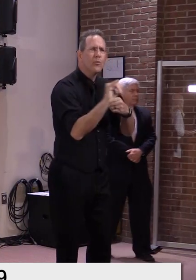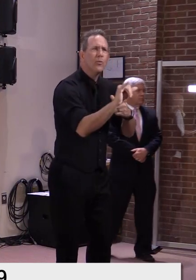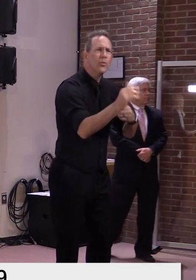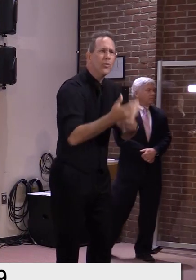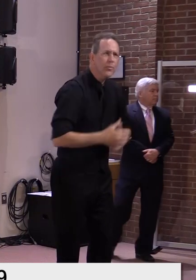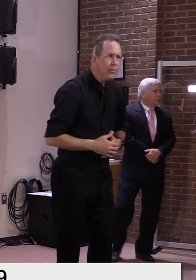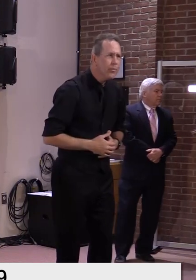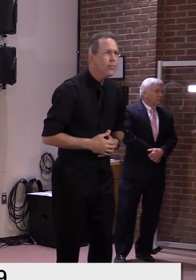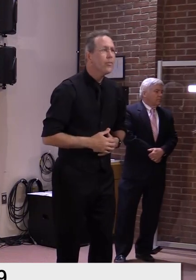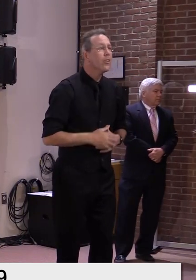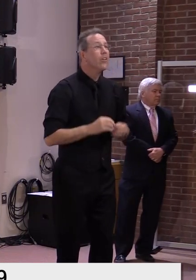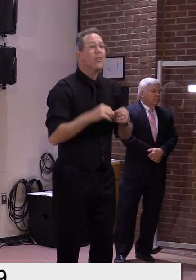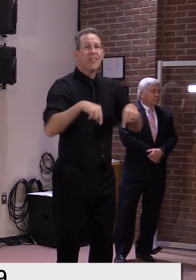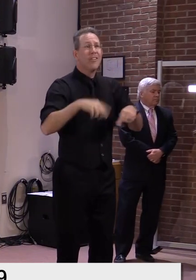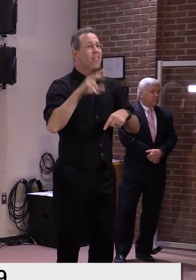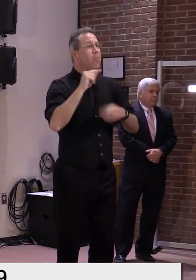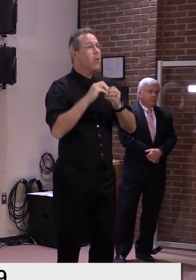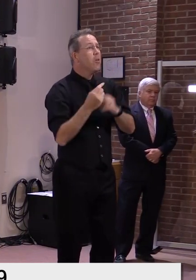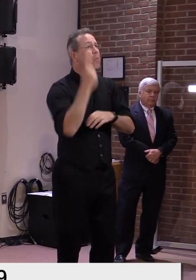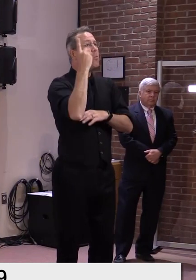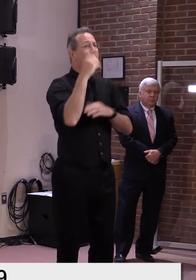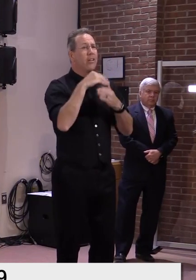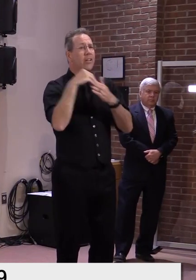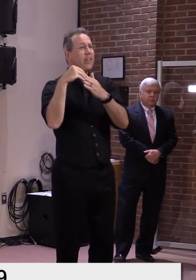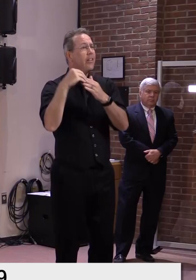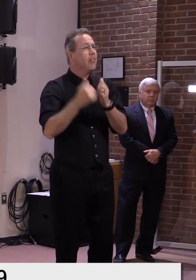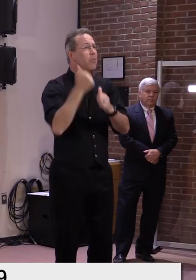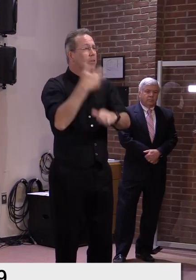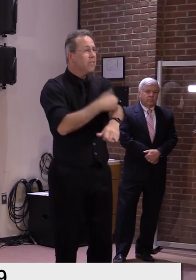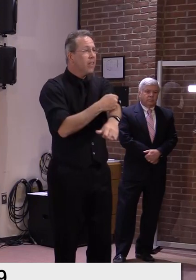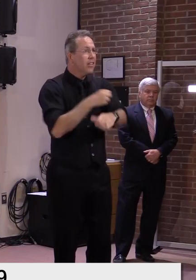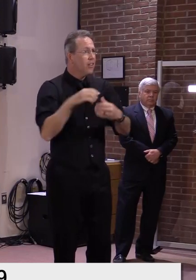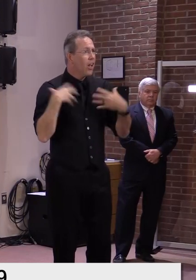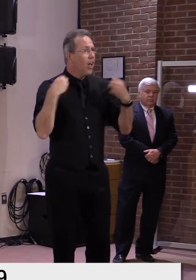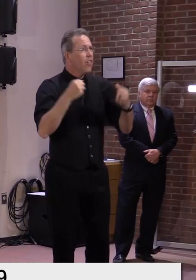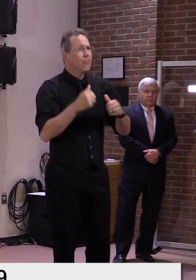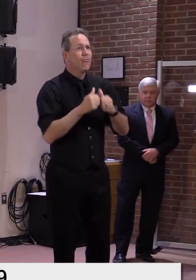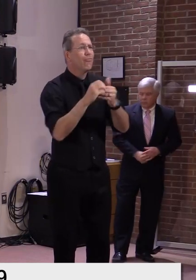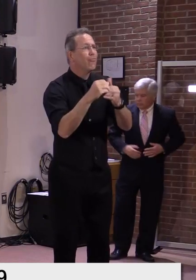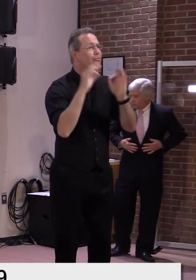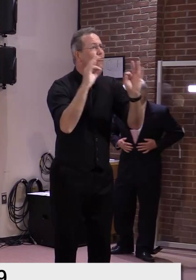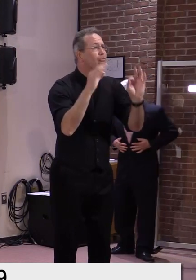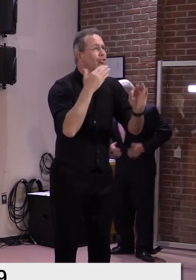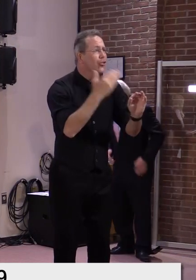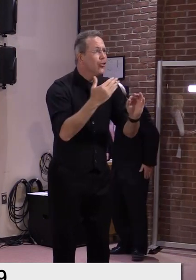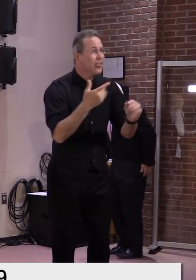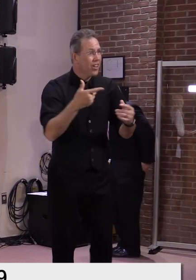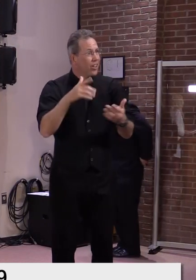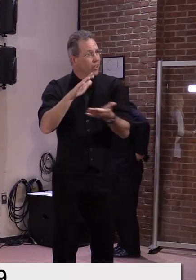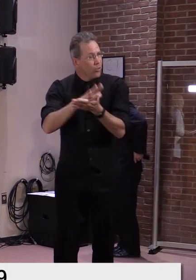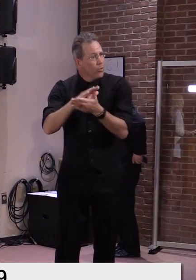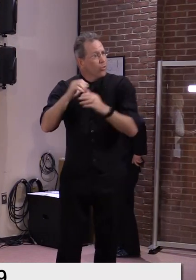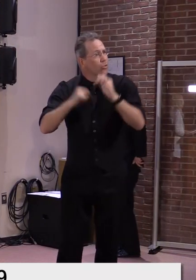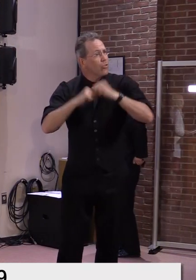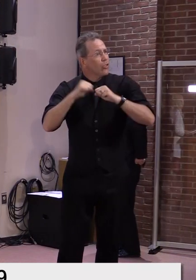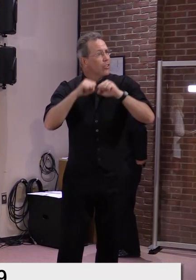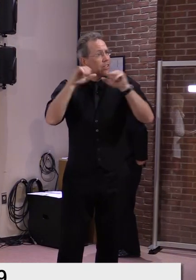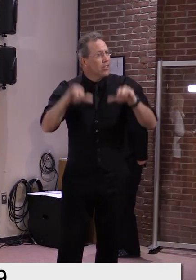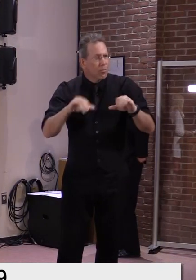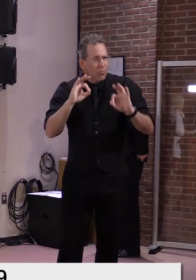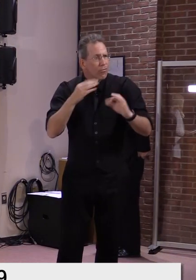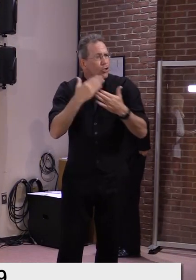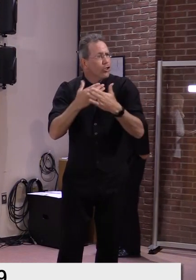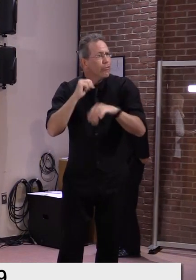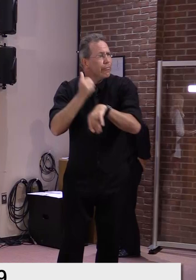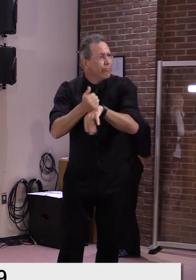in the nation in access to mental health care, our robust and revered school-based mental health systems, and the leadership of the